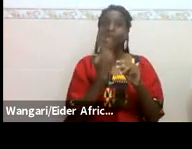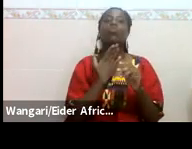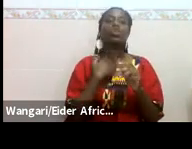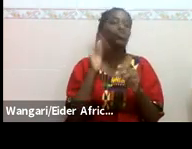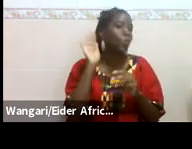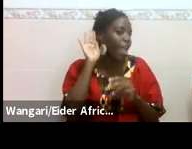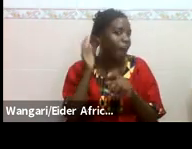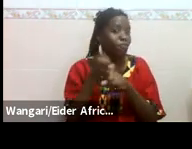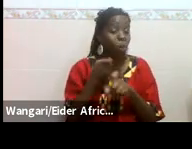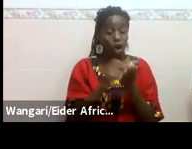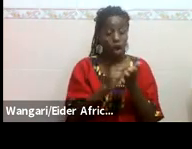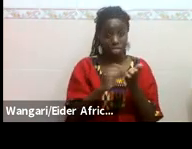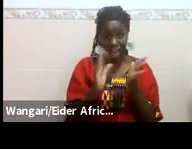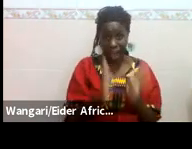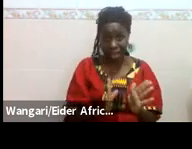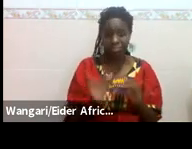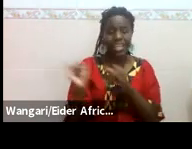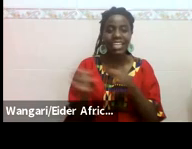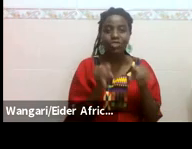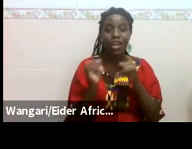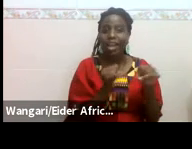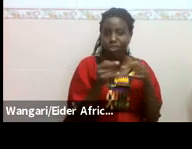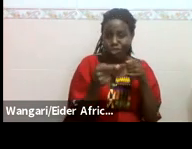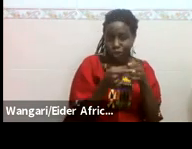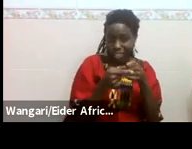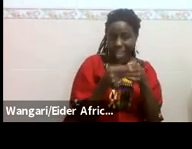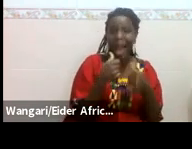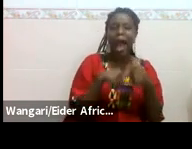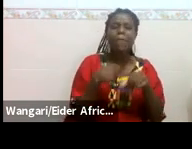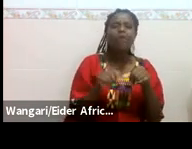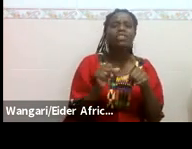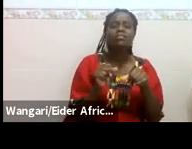short introductions to the work and what